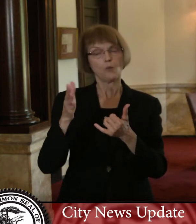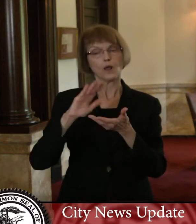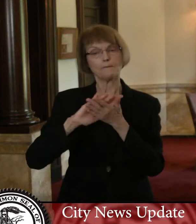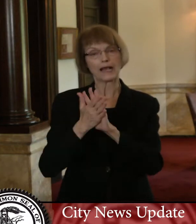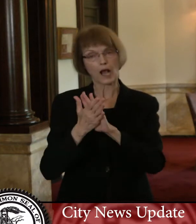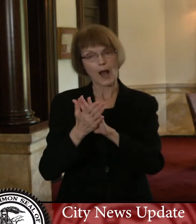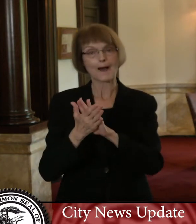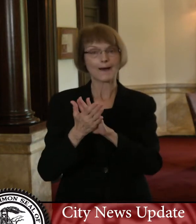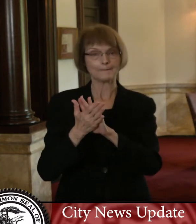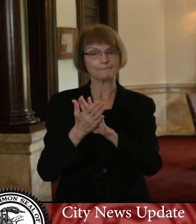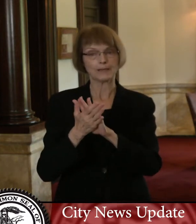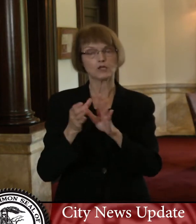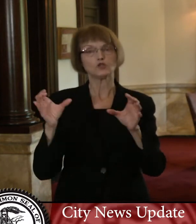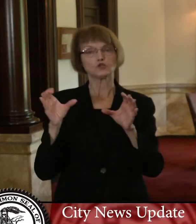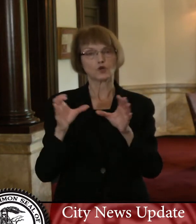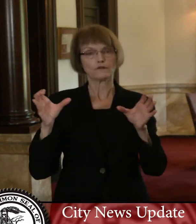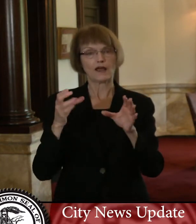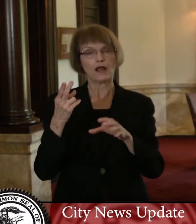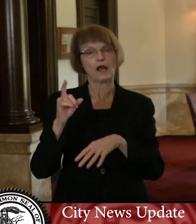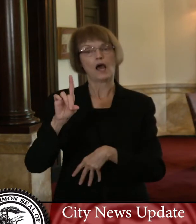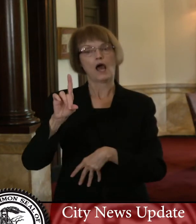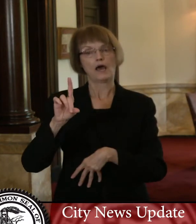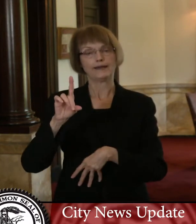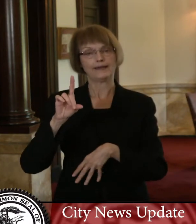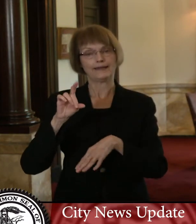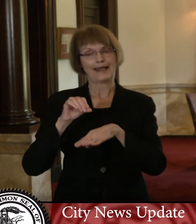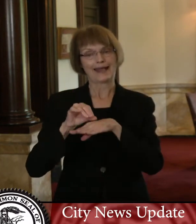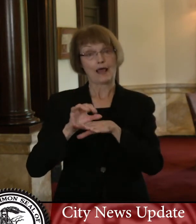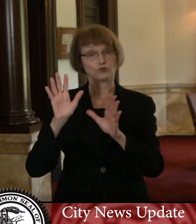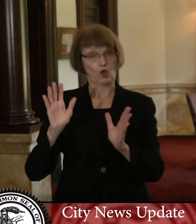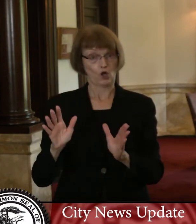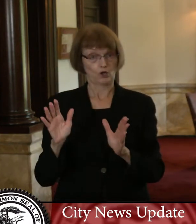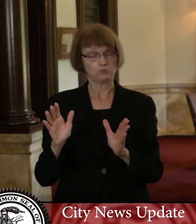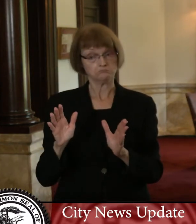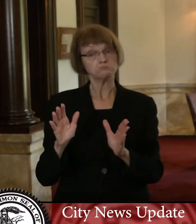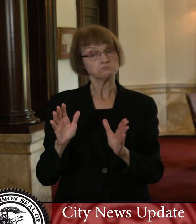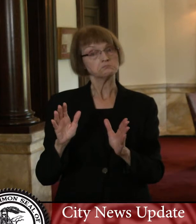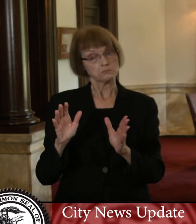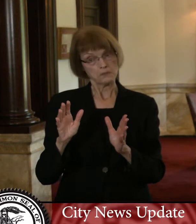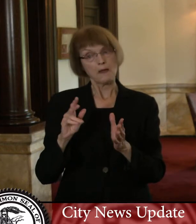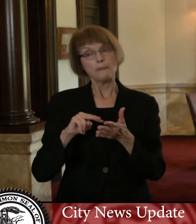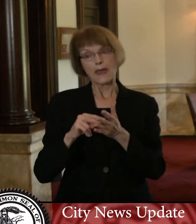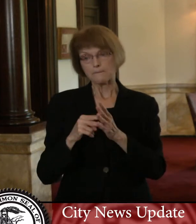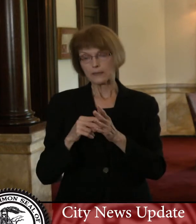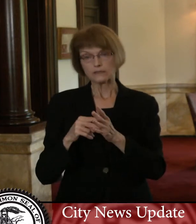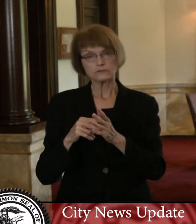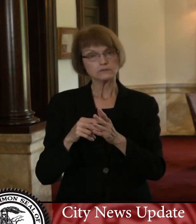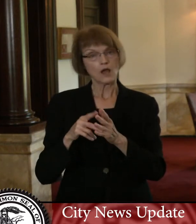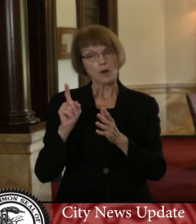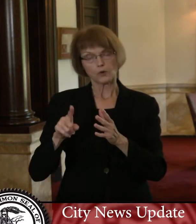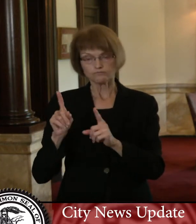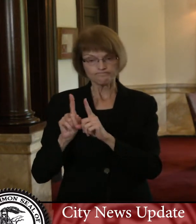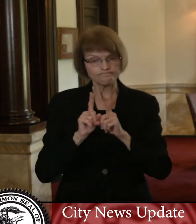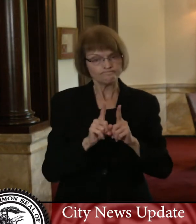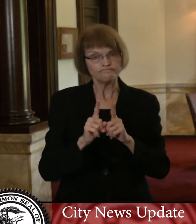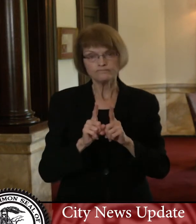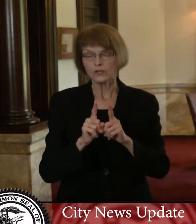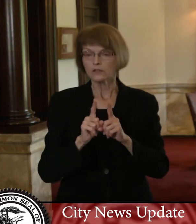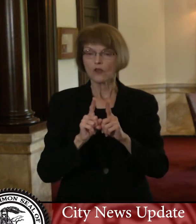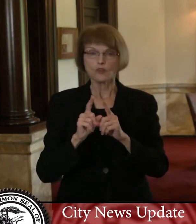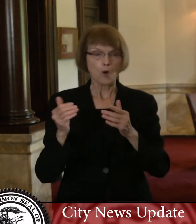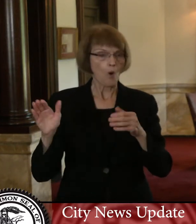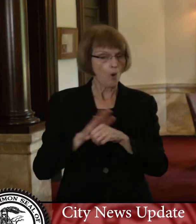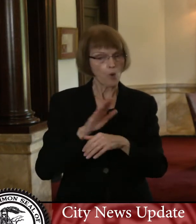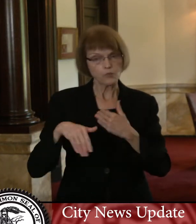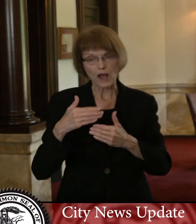national or a certified HUD counselor, which means that they'll be able to help you through the entire home buying process. There are also